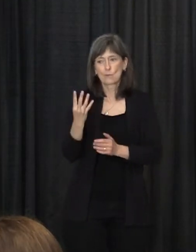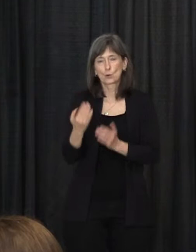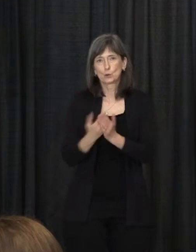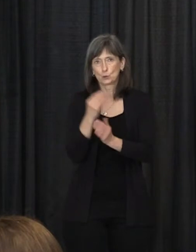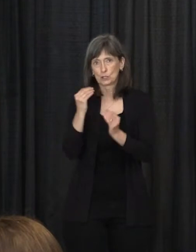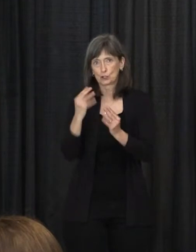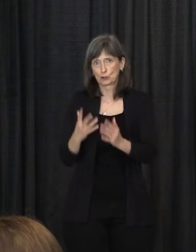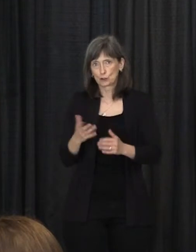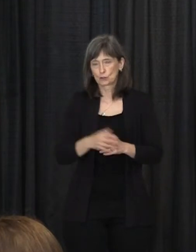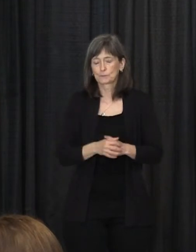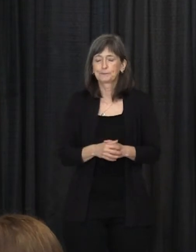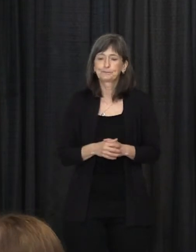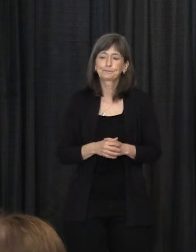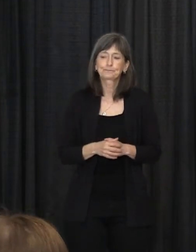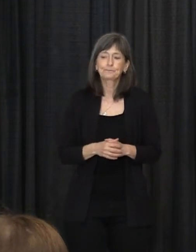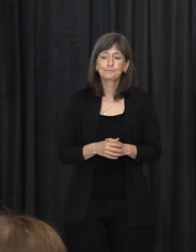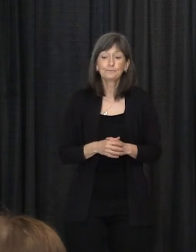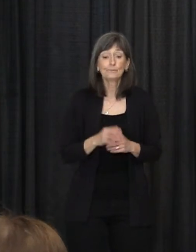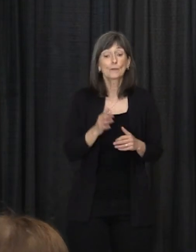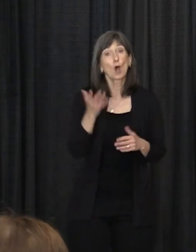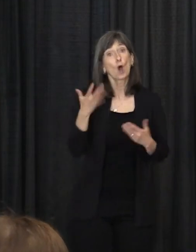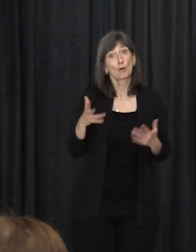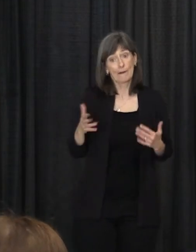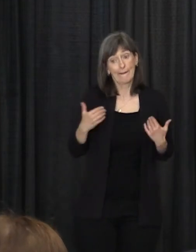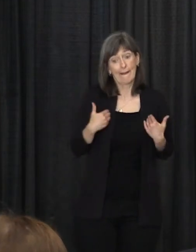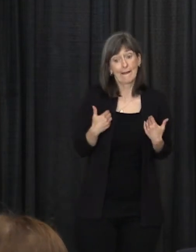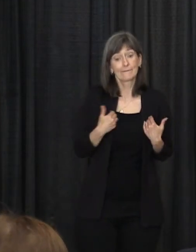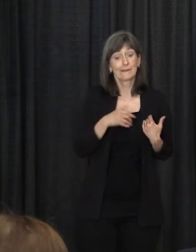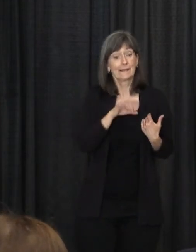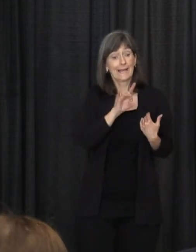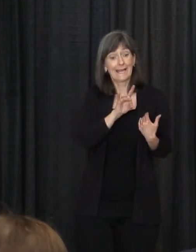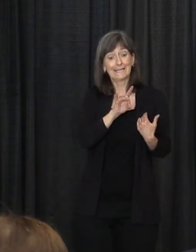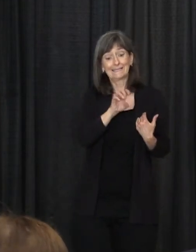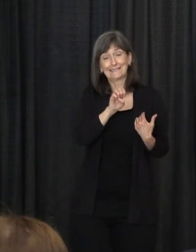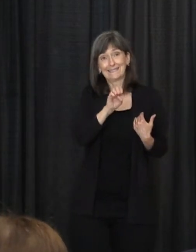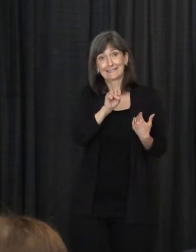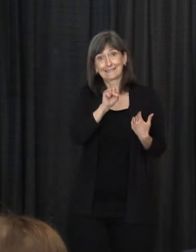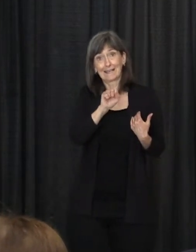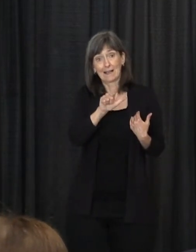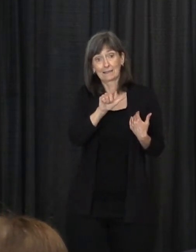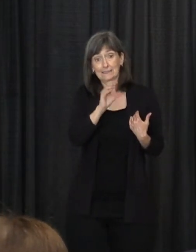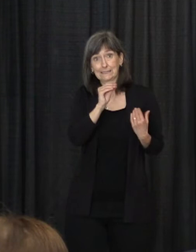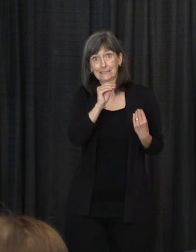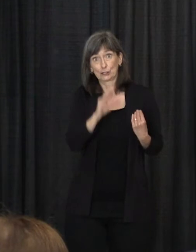This builds on 8 additional ESL teachers we've hired last year and the previous